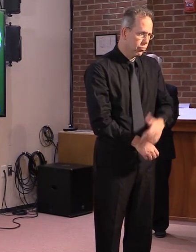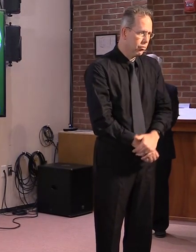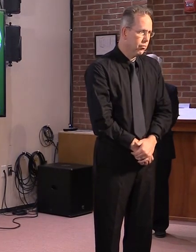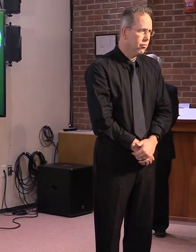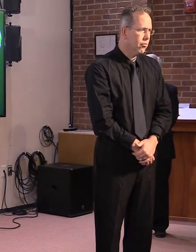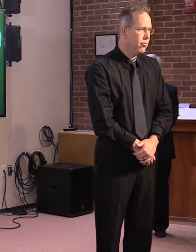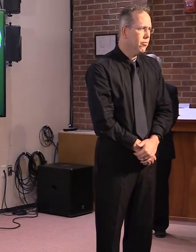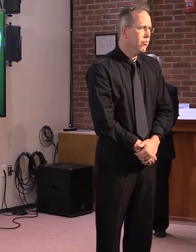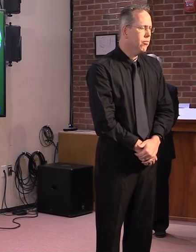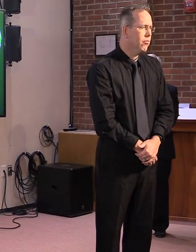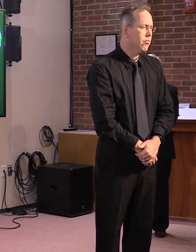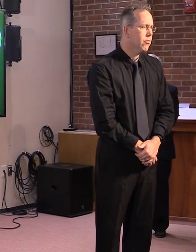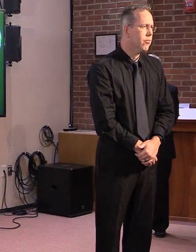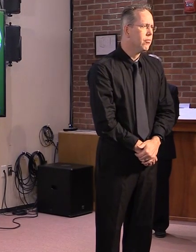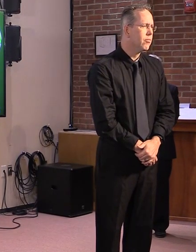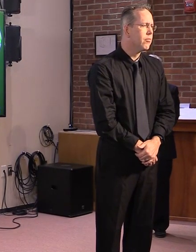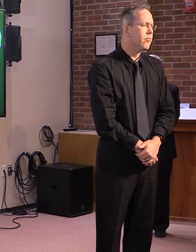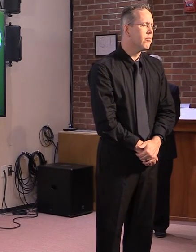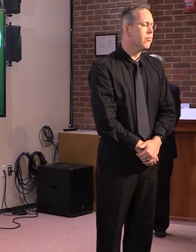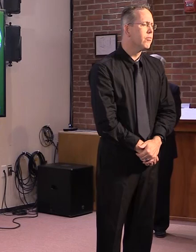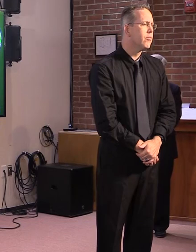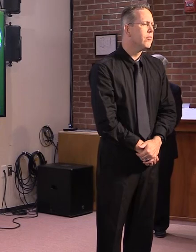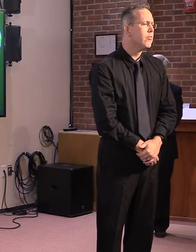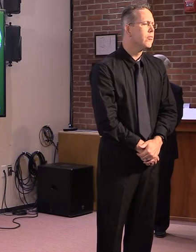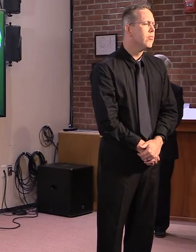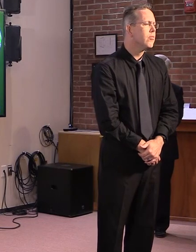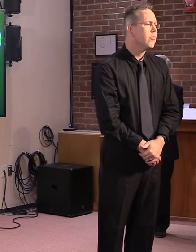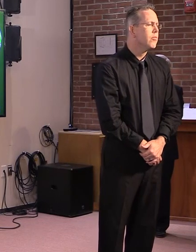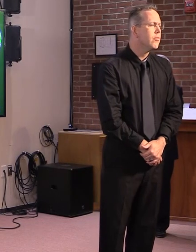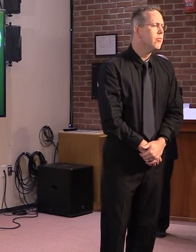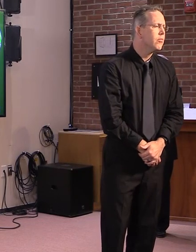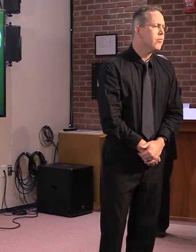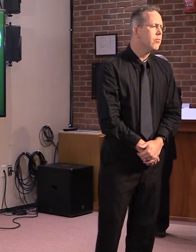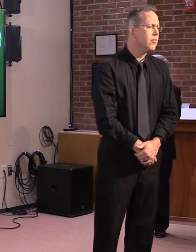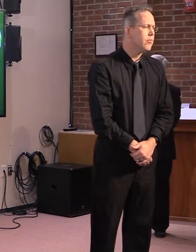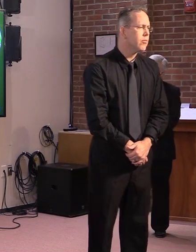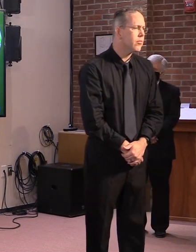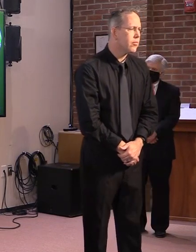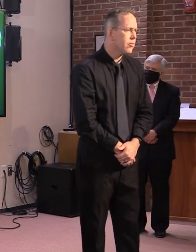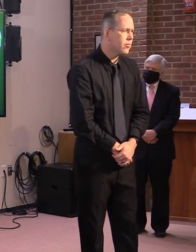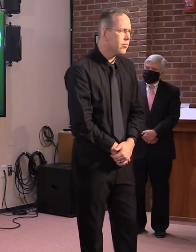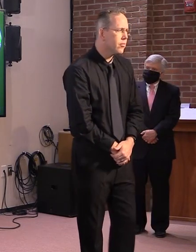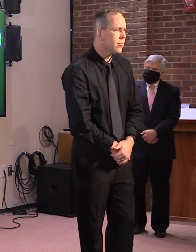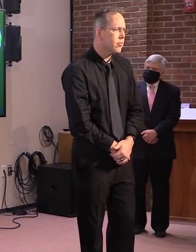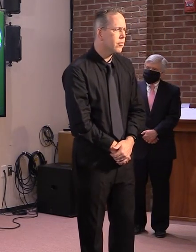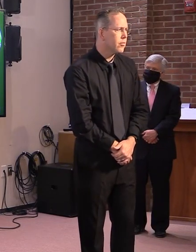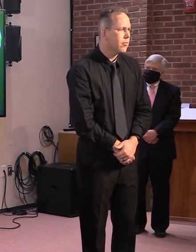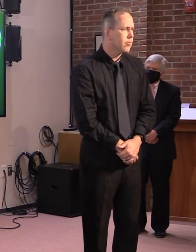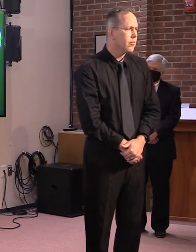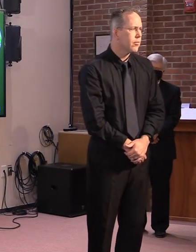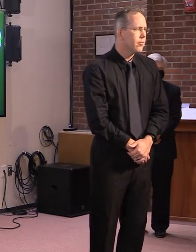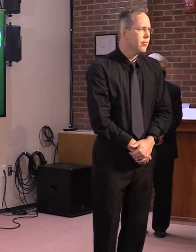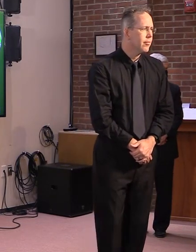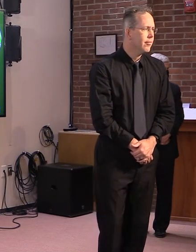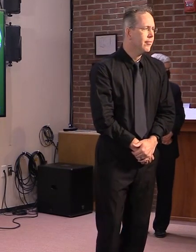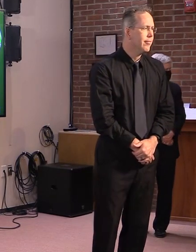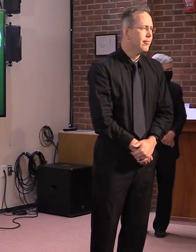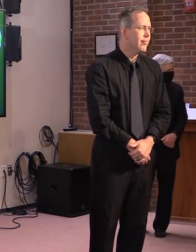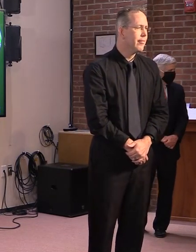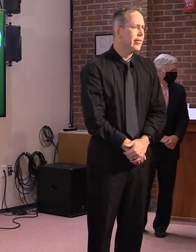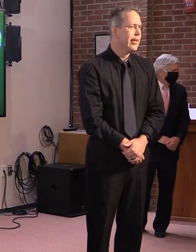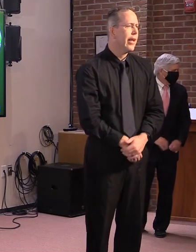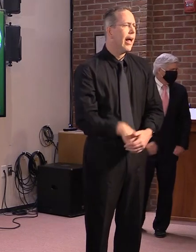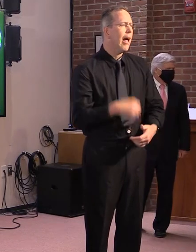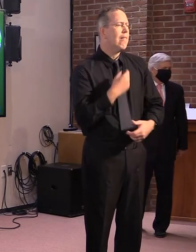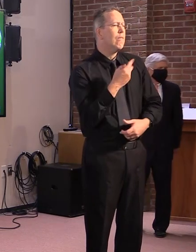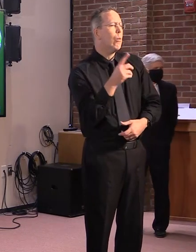Thank you. A couple for Dr. Levine and maybe a couple for the governor, if I may. How about one for each? Okay.